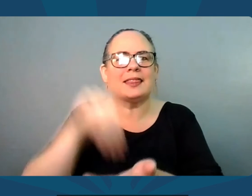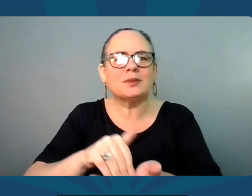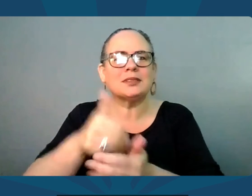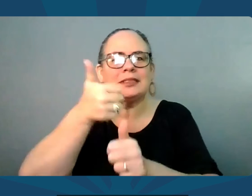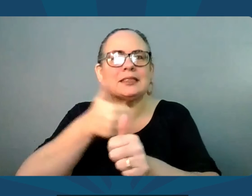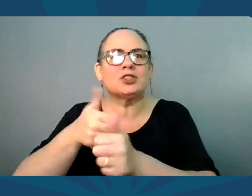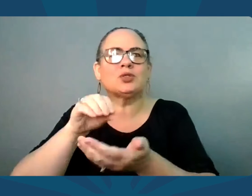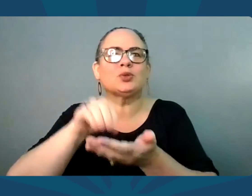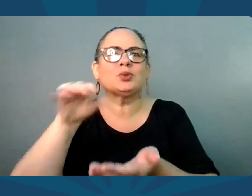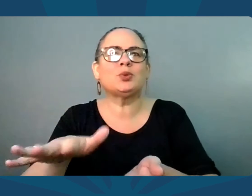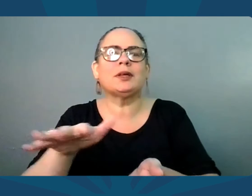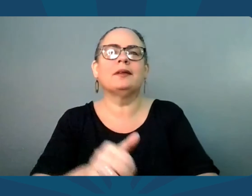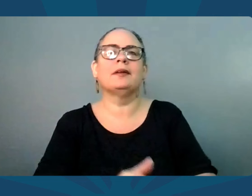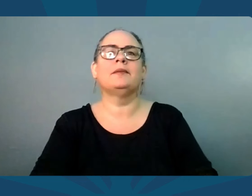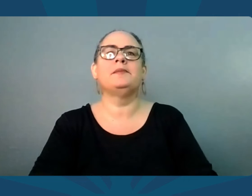student.